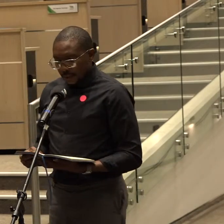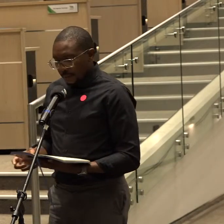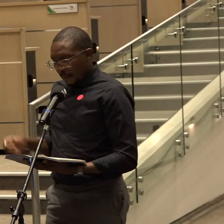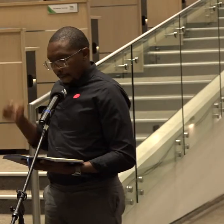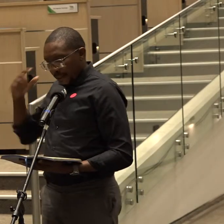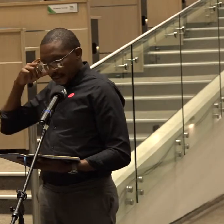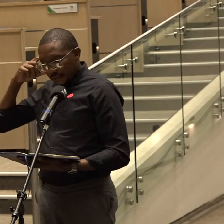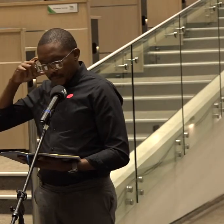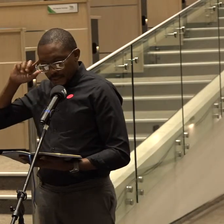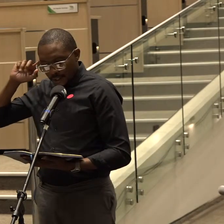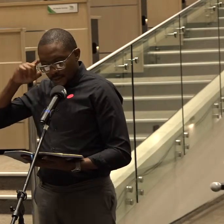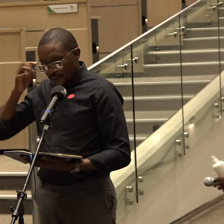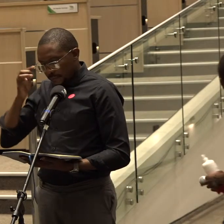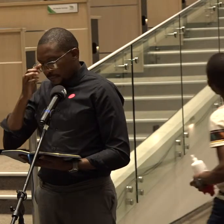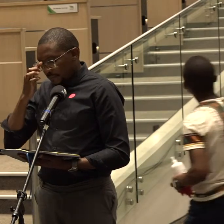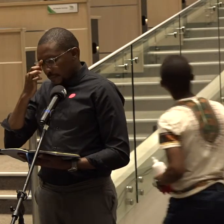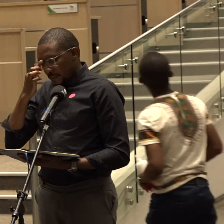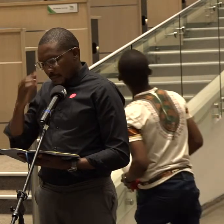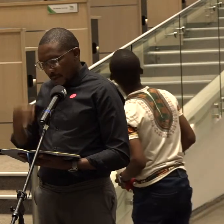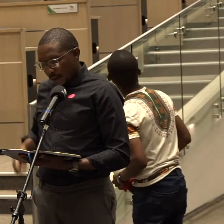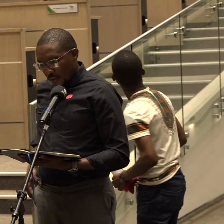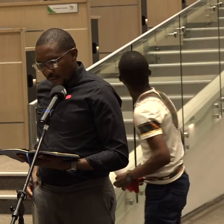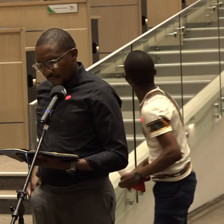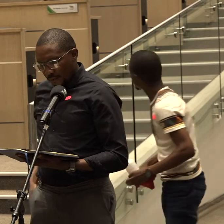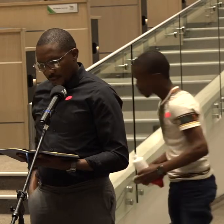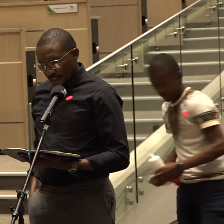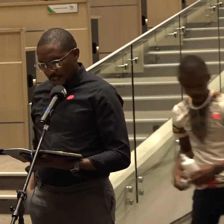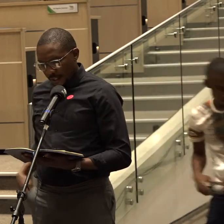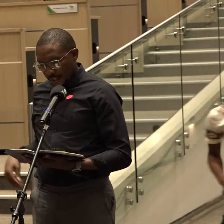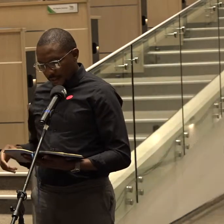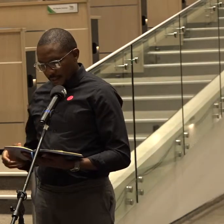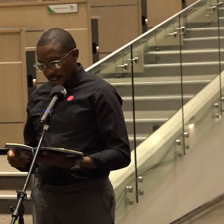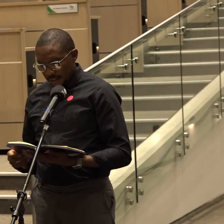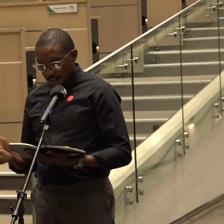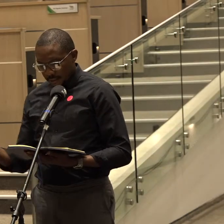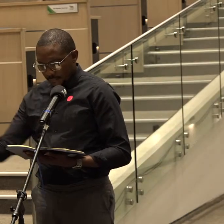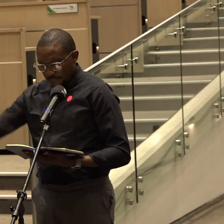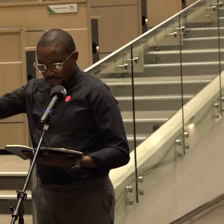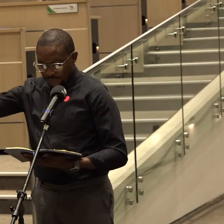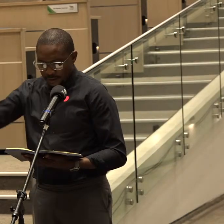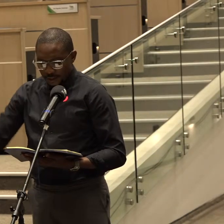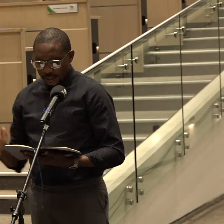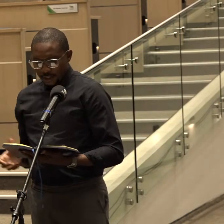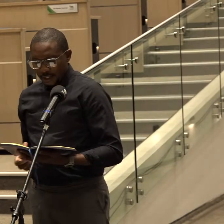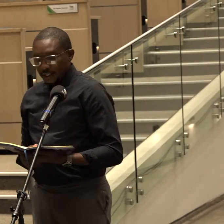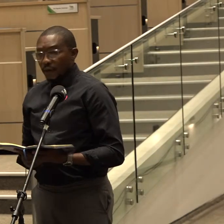I mean award 43 is